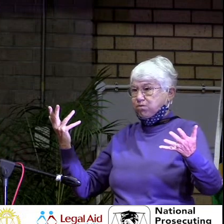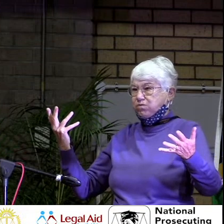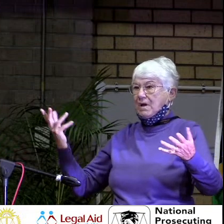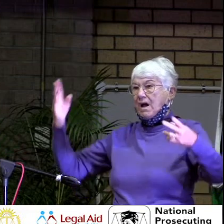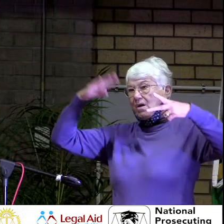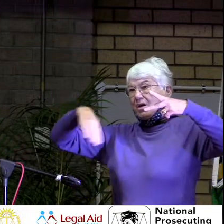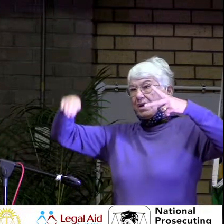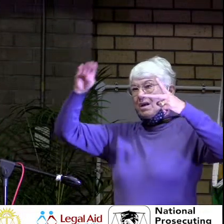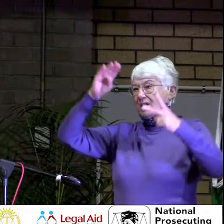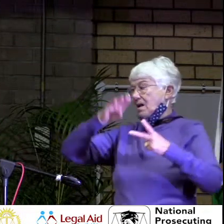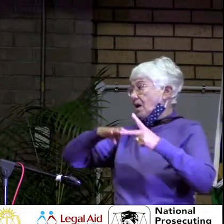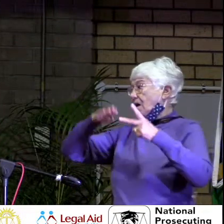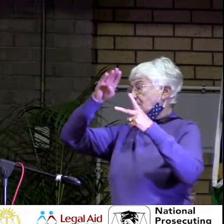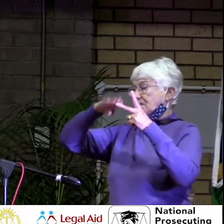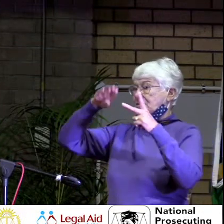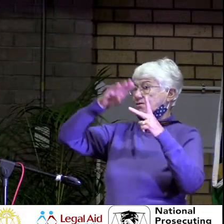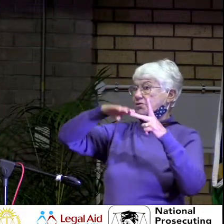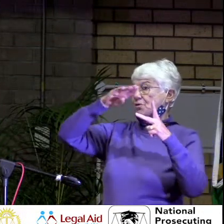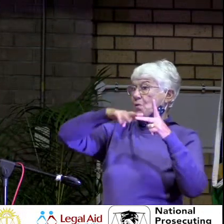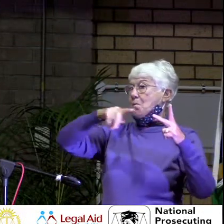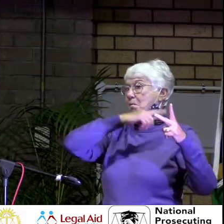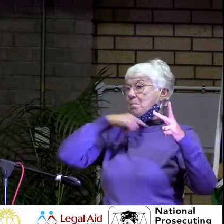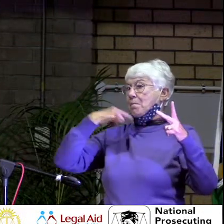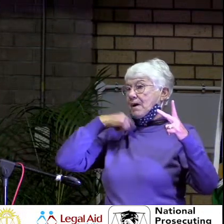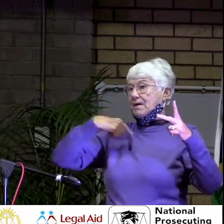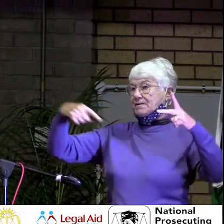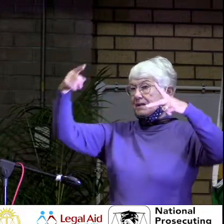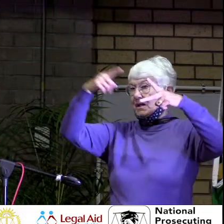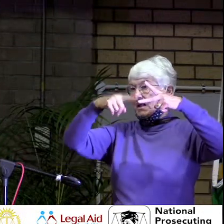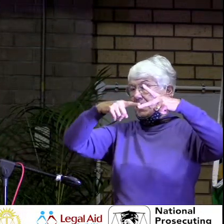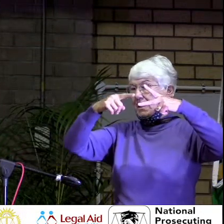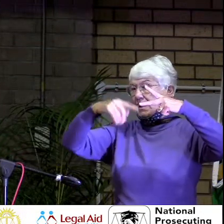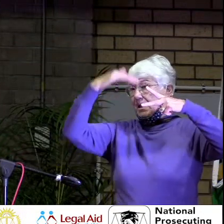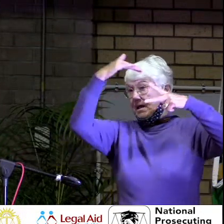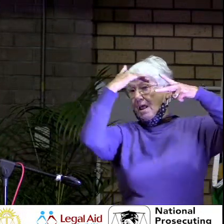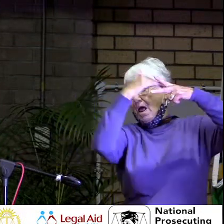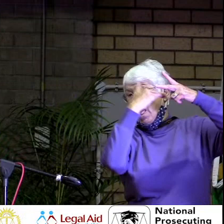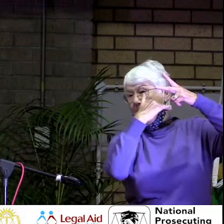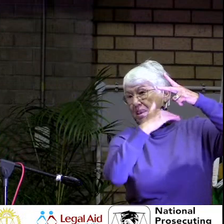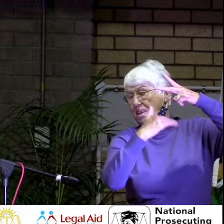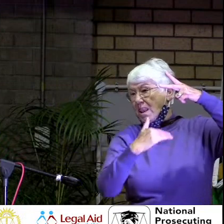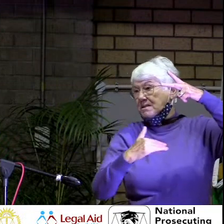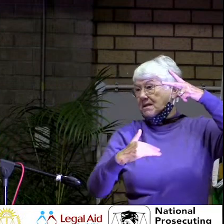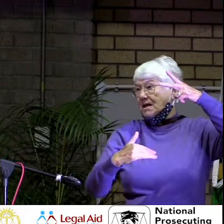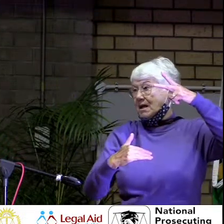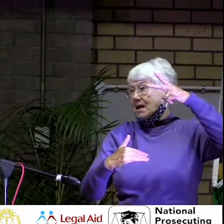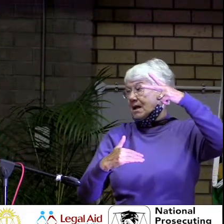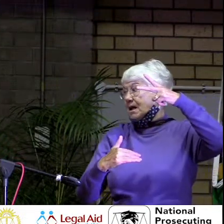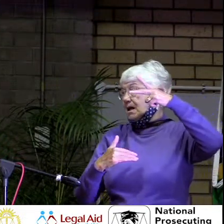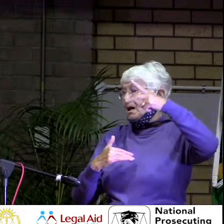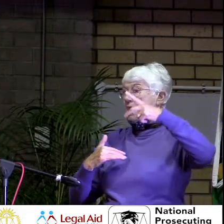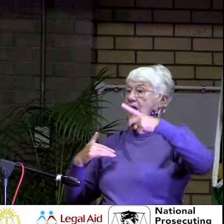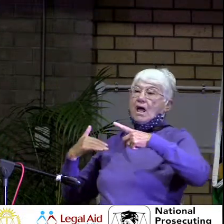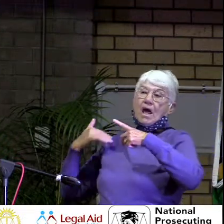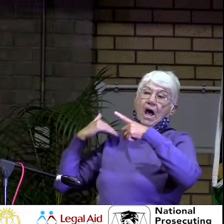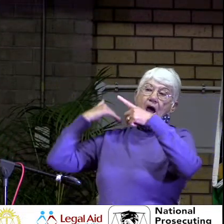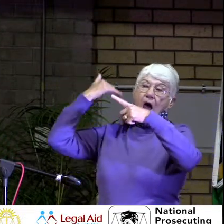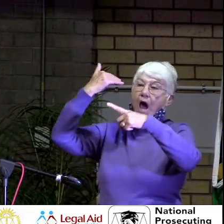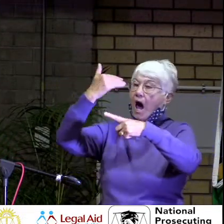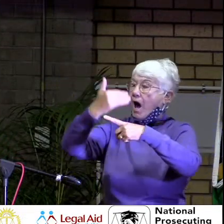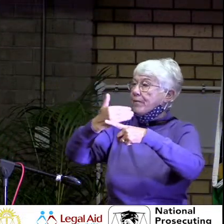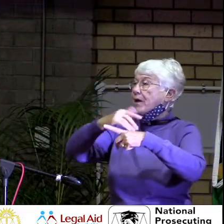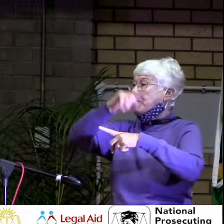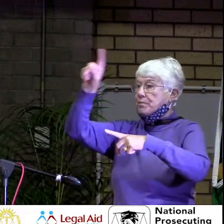It's number 6 on the list of attempted murders, and it's the highest for attempted murders in the Western